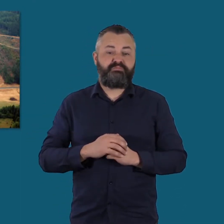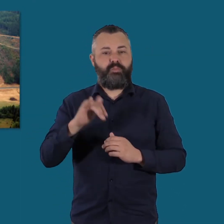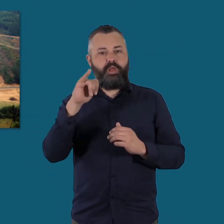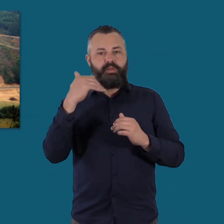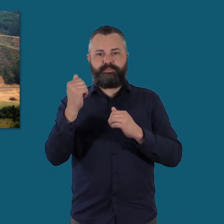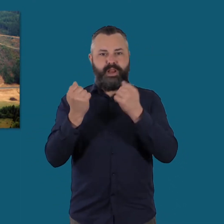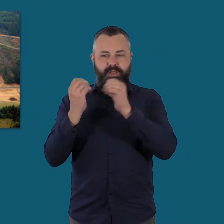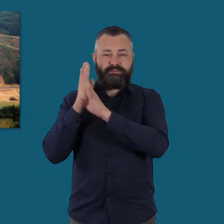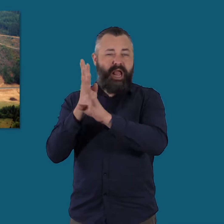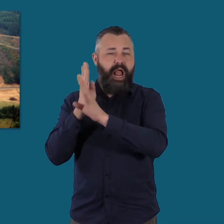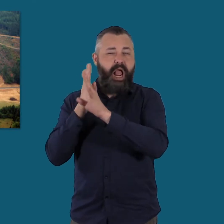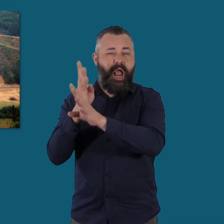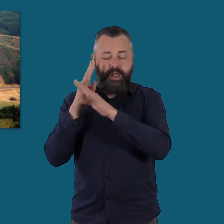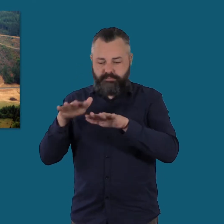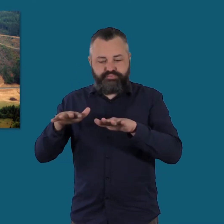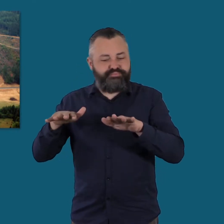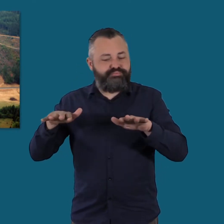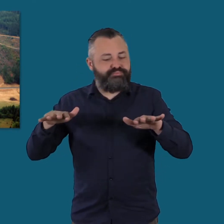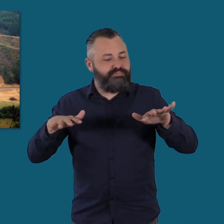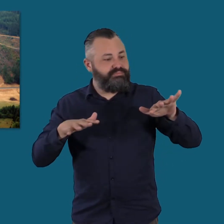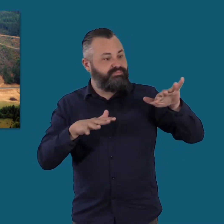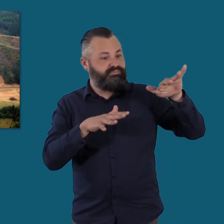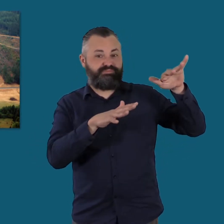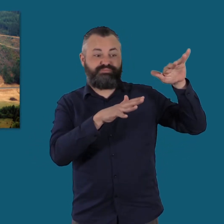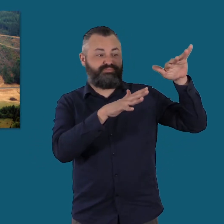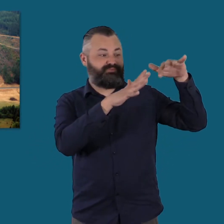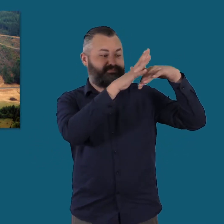landslides. Also vibrations from heavy traffic,